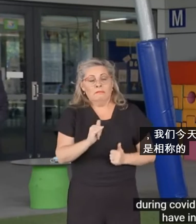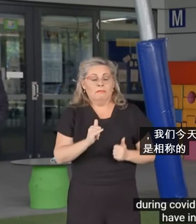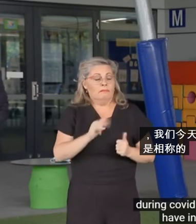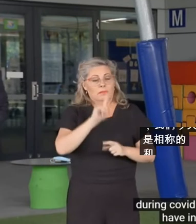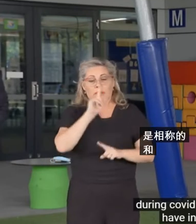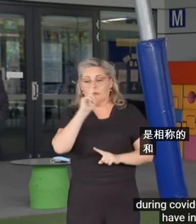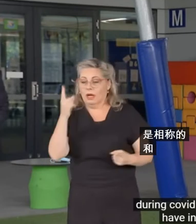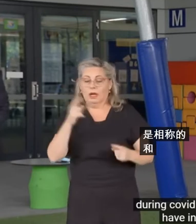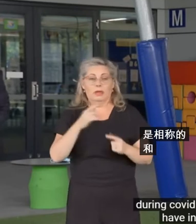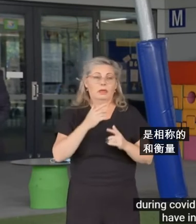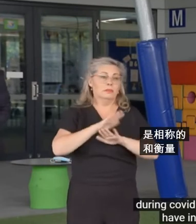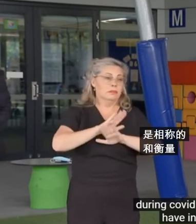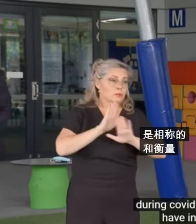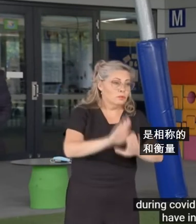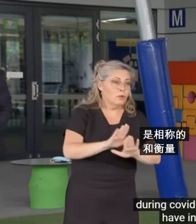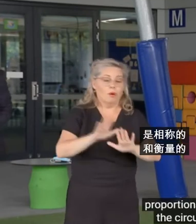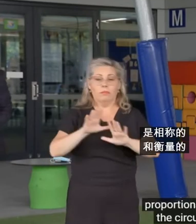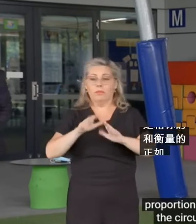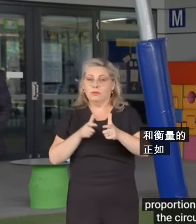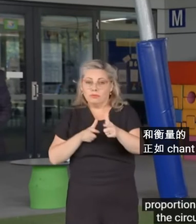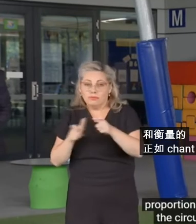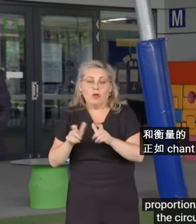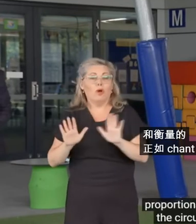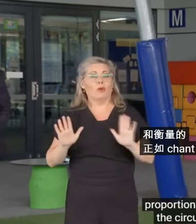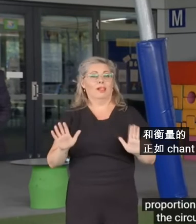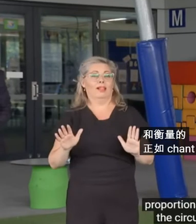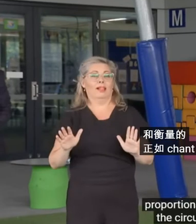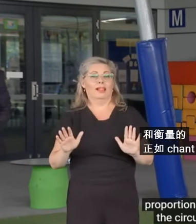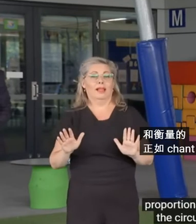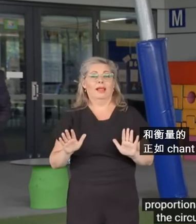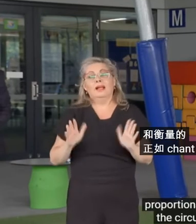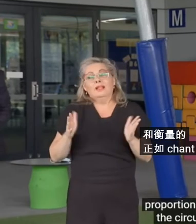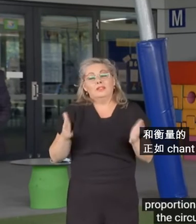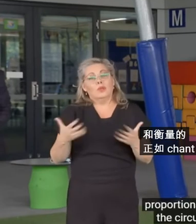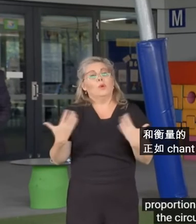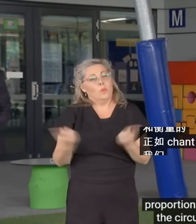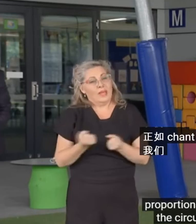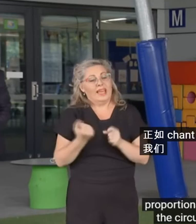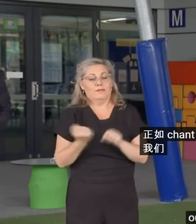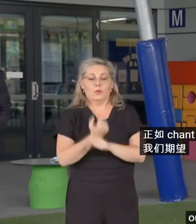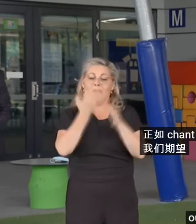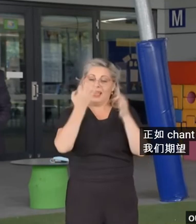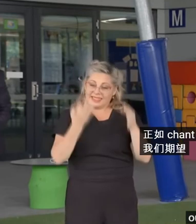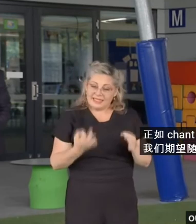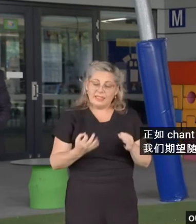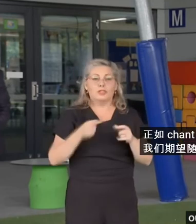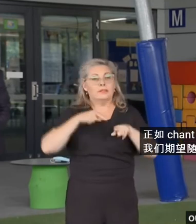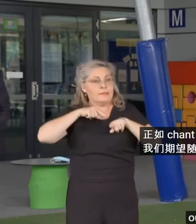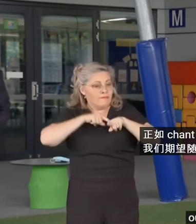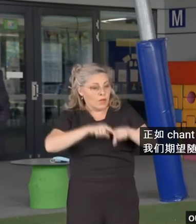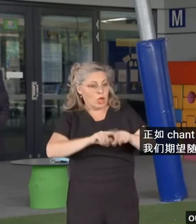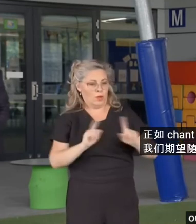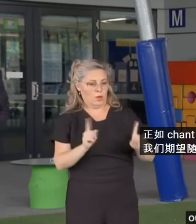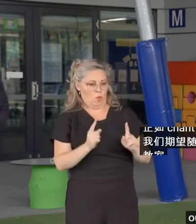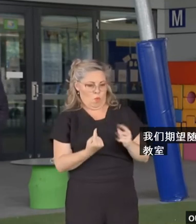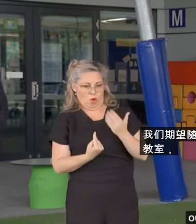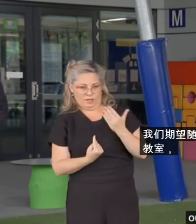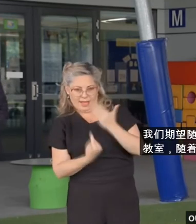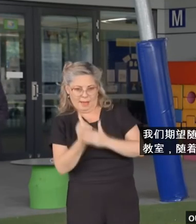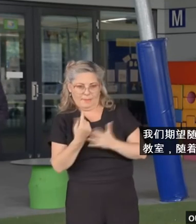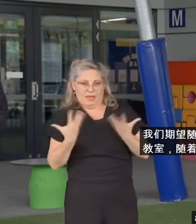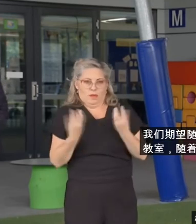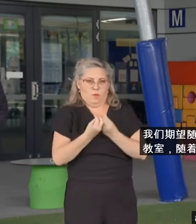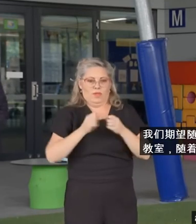proportionate and measured for the circumstance we find ourselves in. As Dr. Chant has said, we would expect as kids return